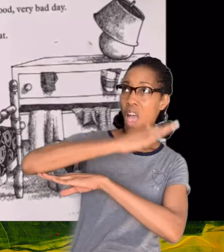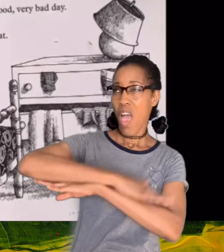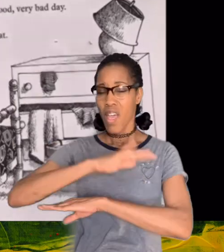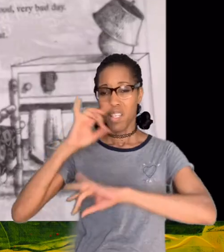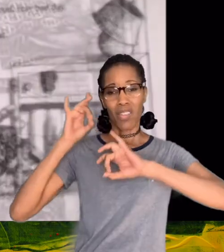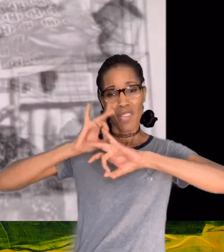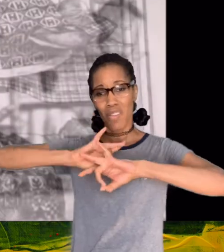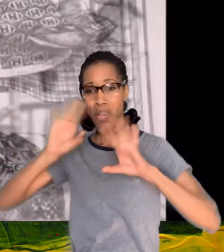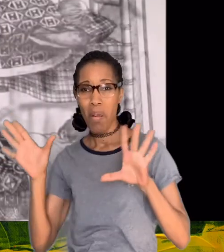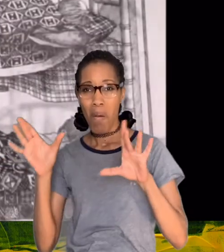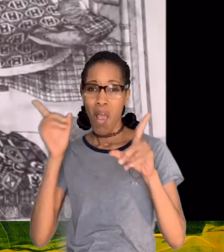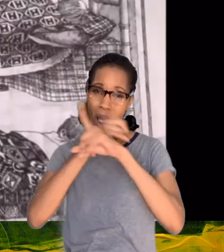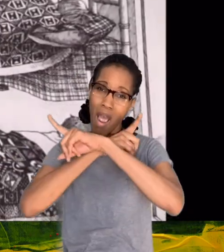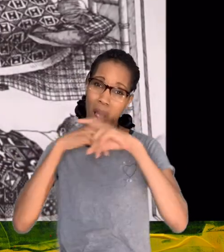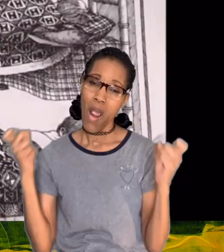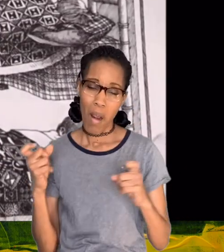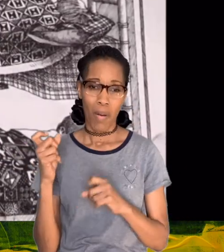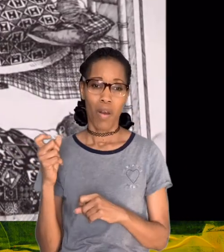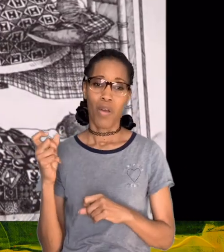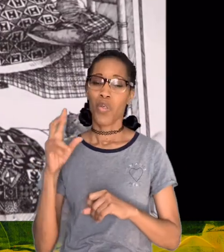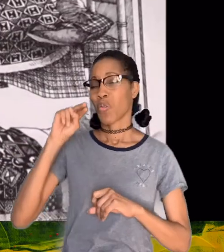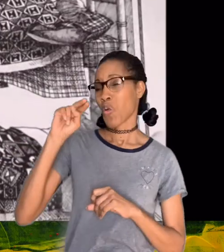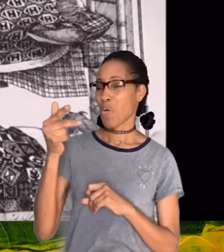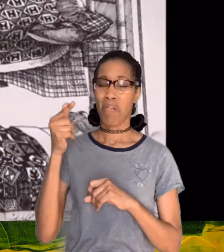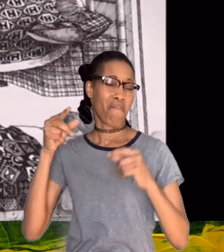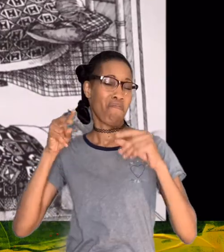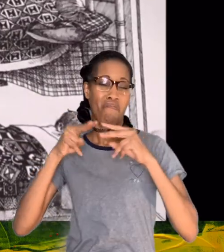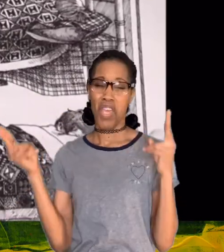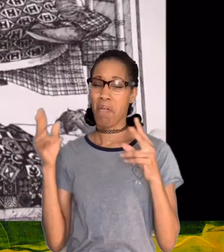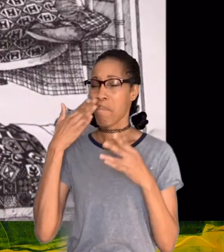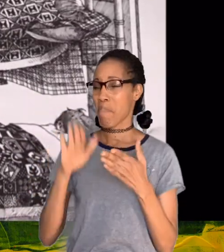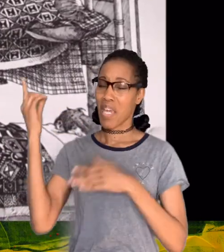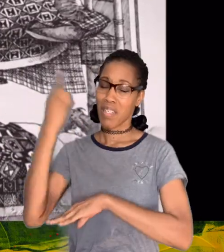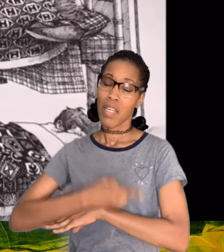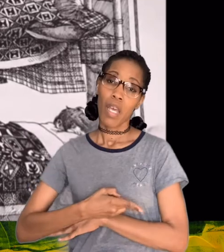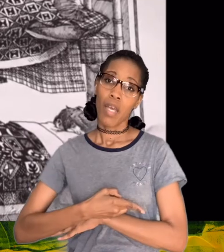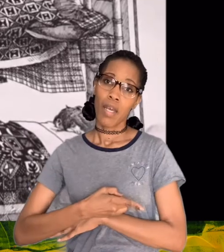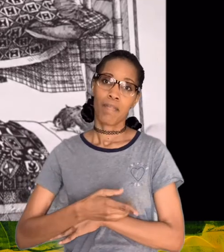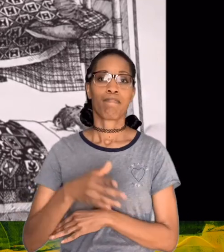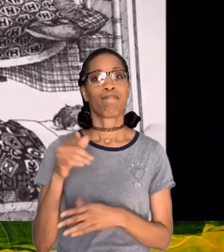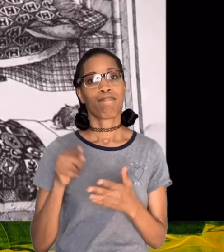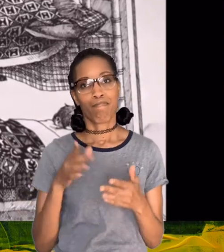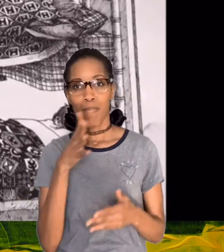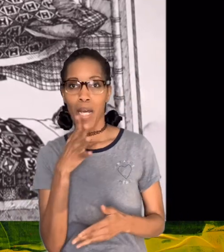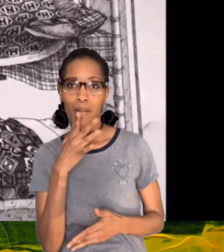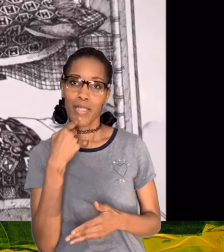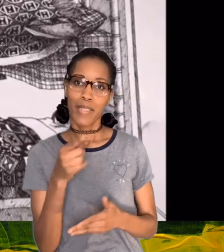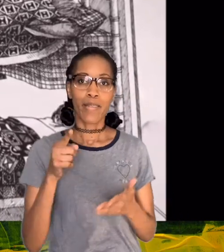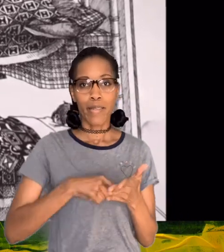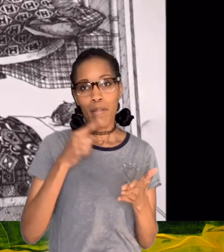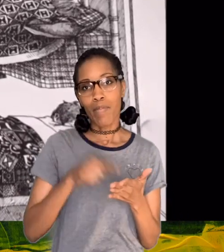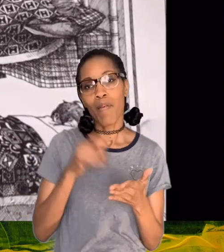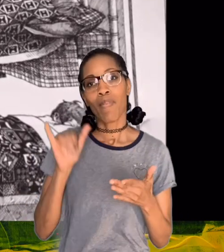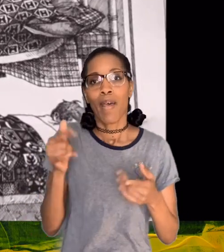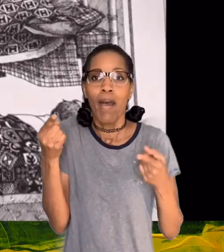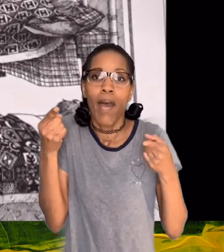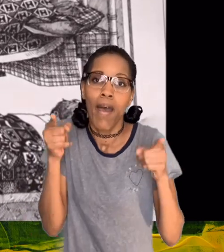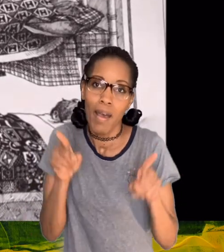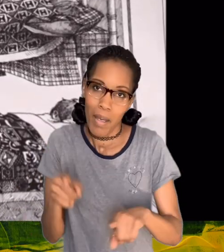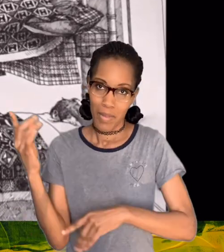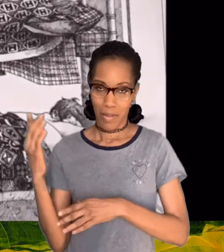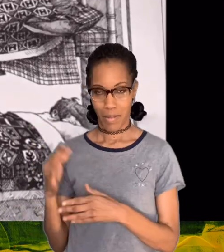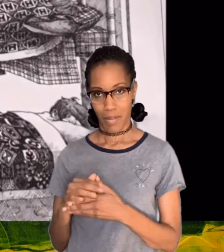When I went to bed, Nick took back the pillow he said I could keep, and the Mickey Mouse nightlight burned out, and I bit my